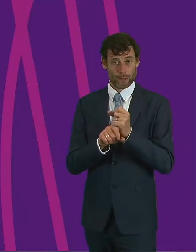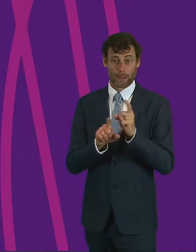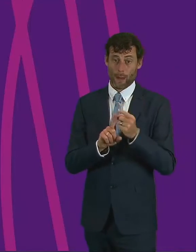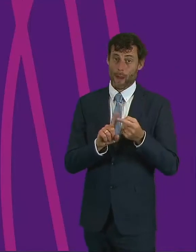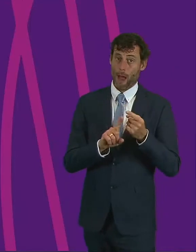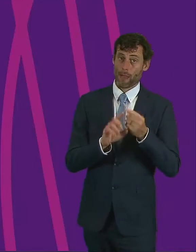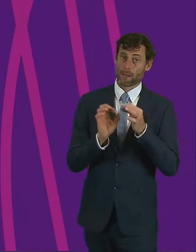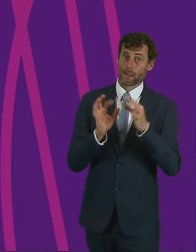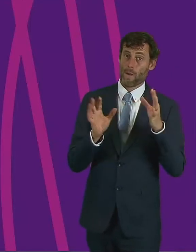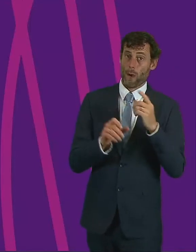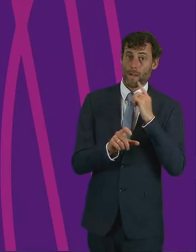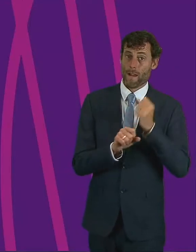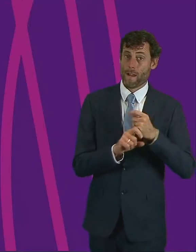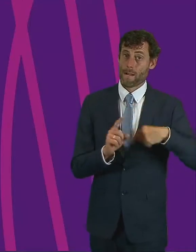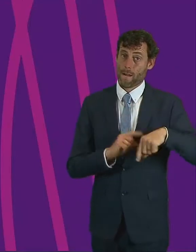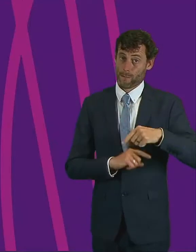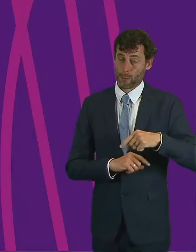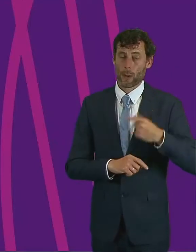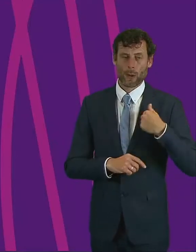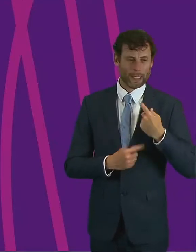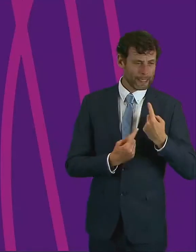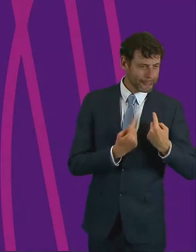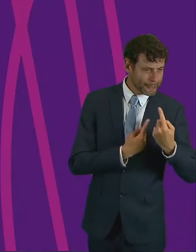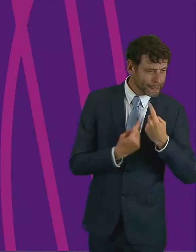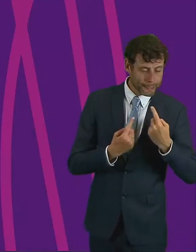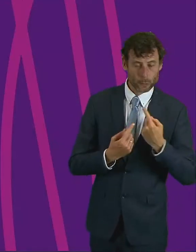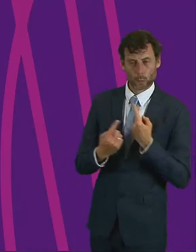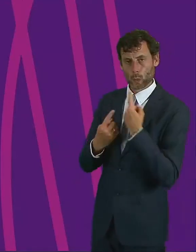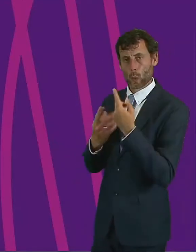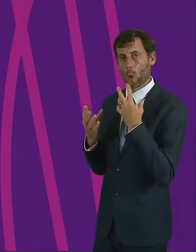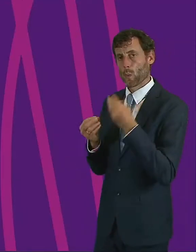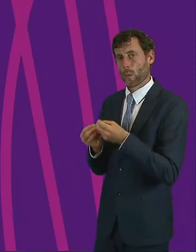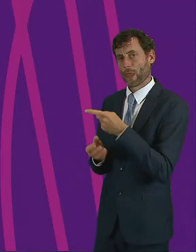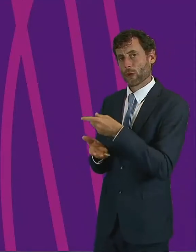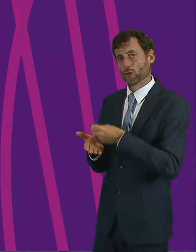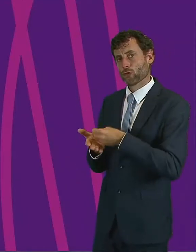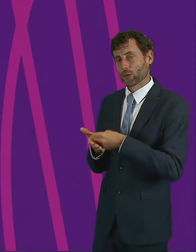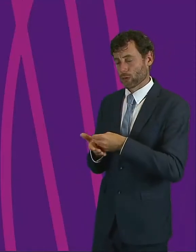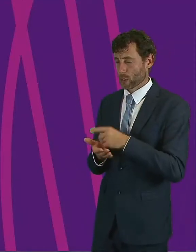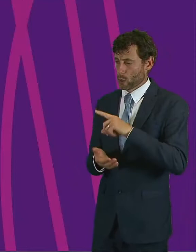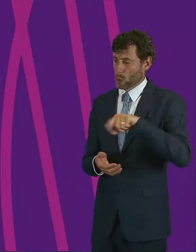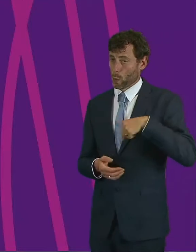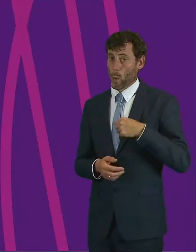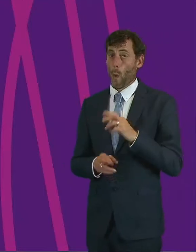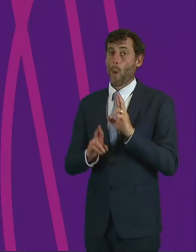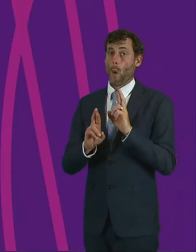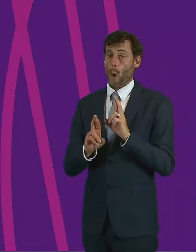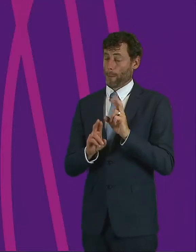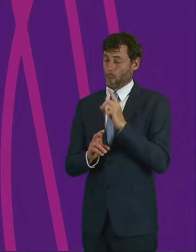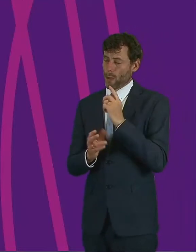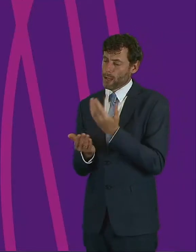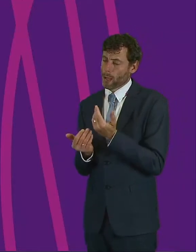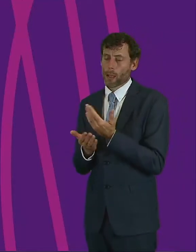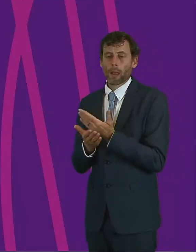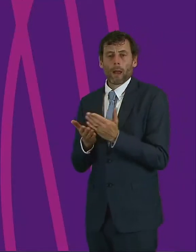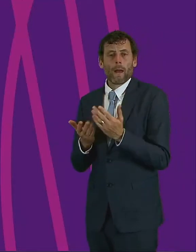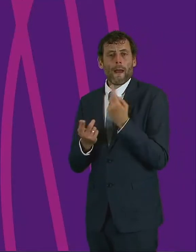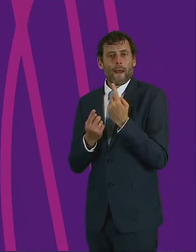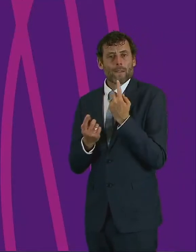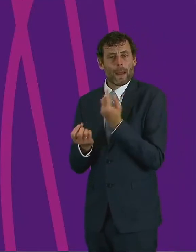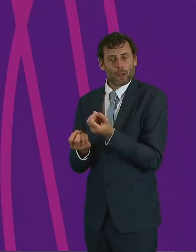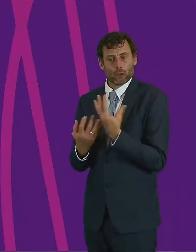have constructive dialogue with the Treasury, and my expectation and my hope is that further information is yet to come